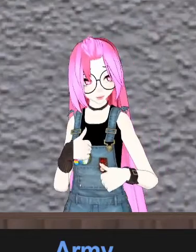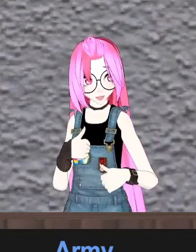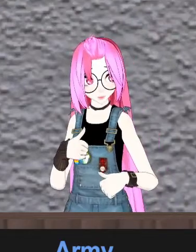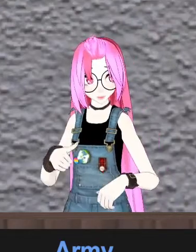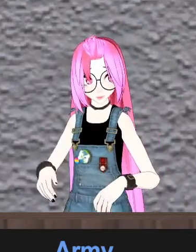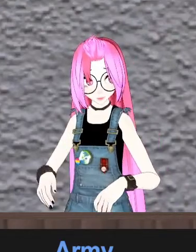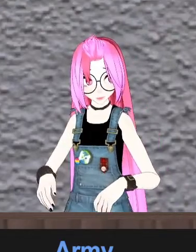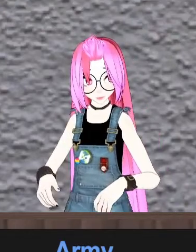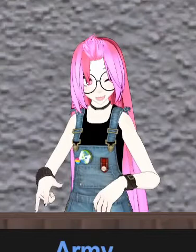Army.